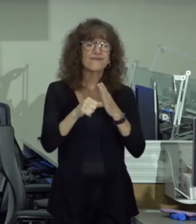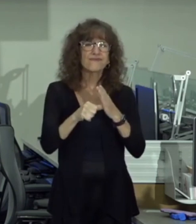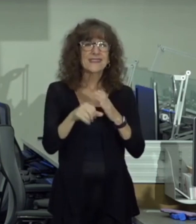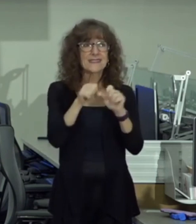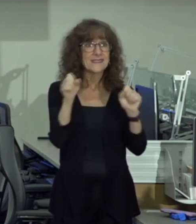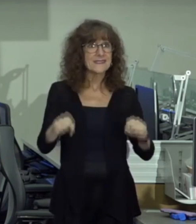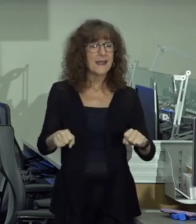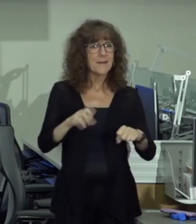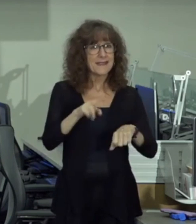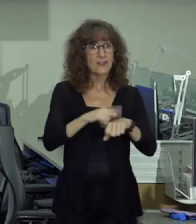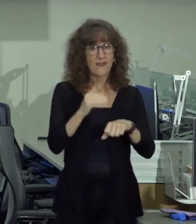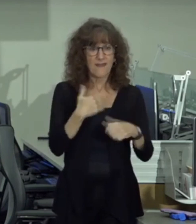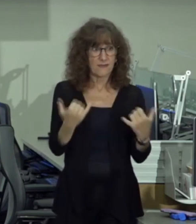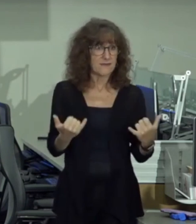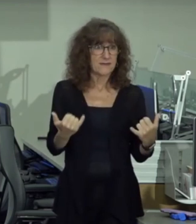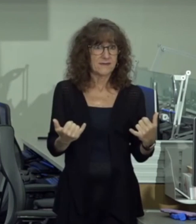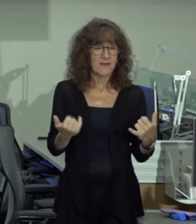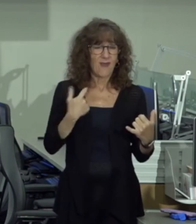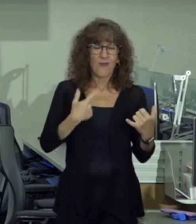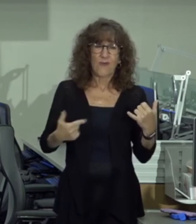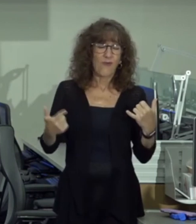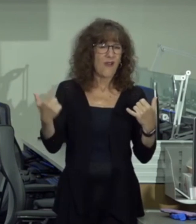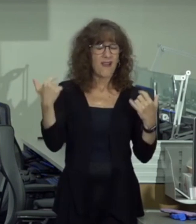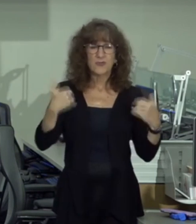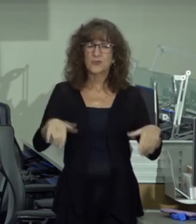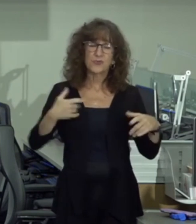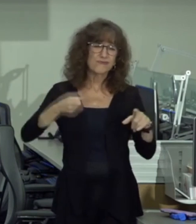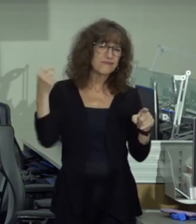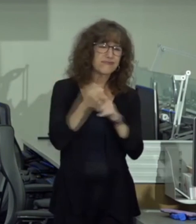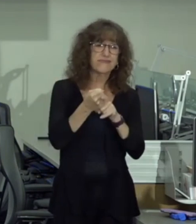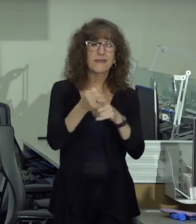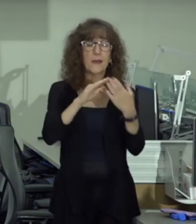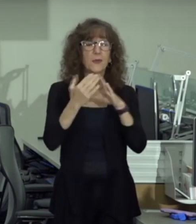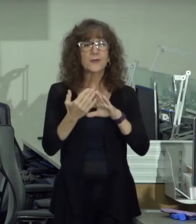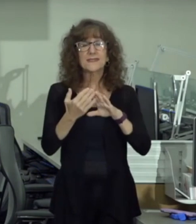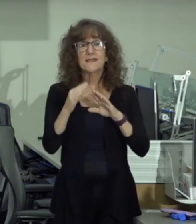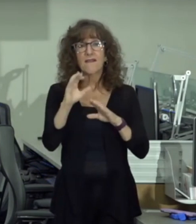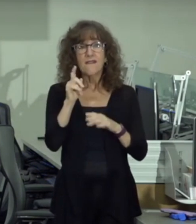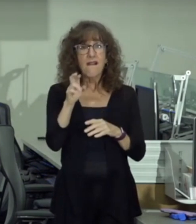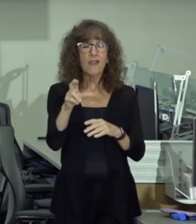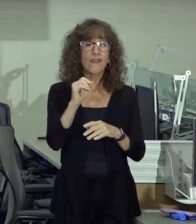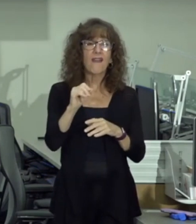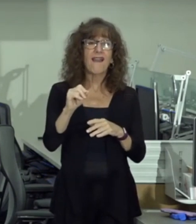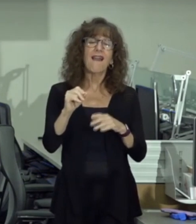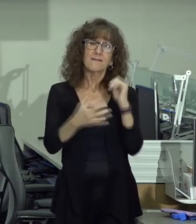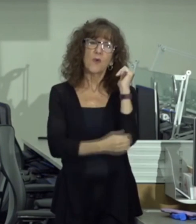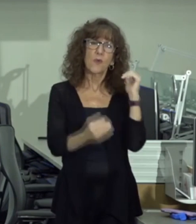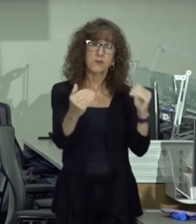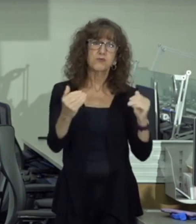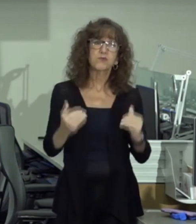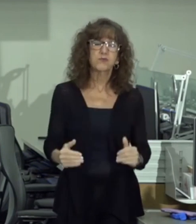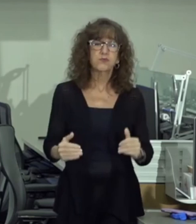very existence, one that is ravaging communities of color and those who are low income. It illuminates